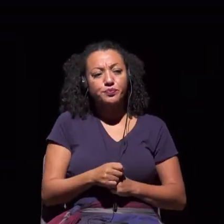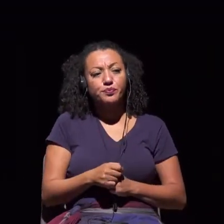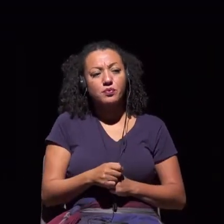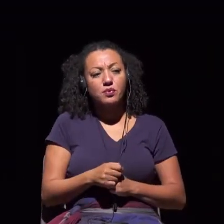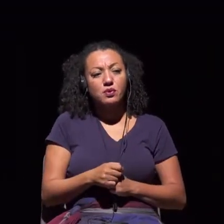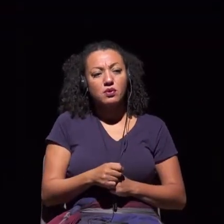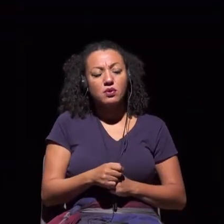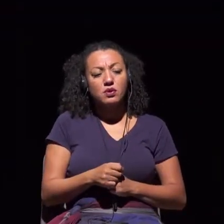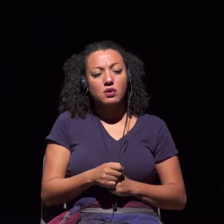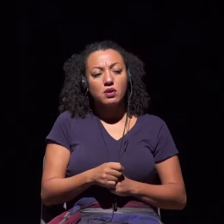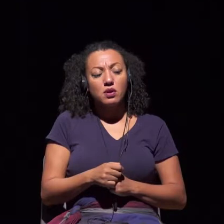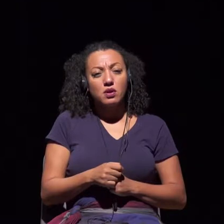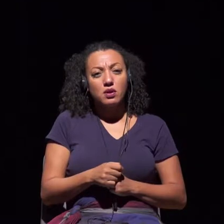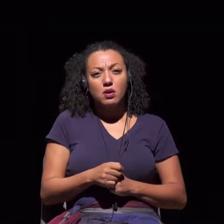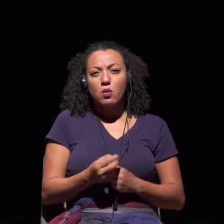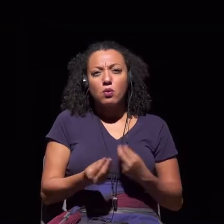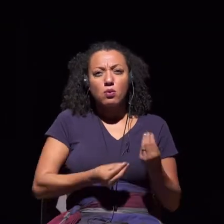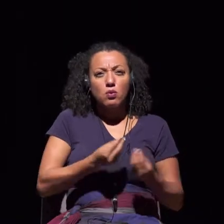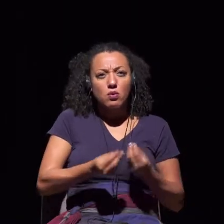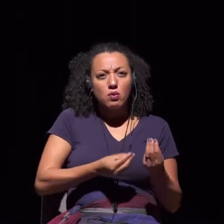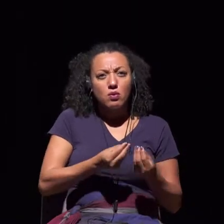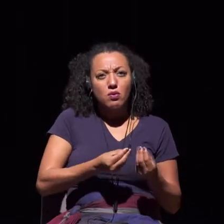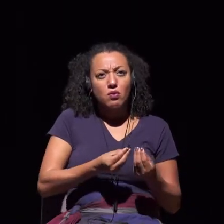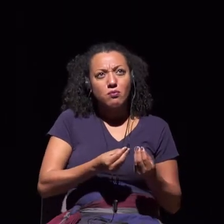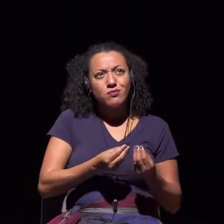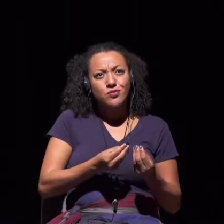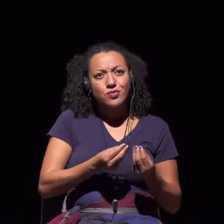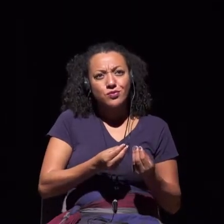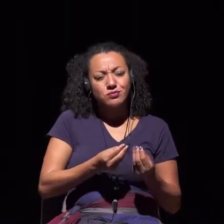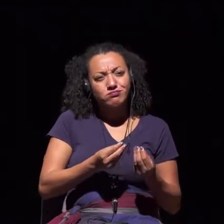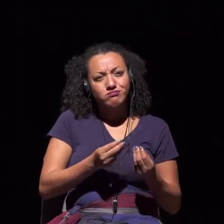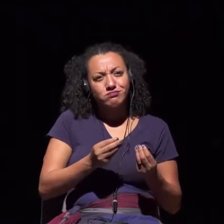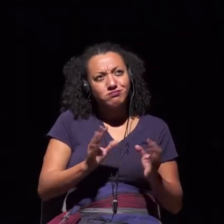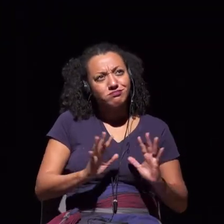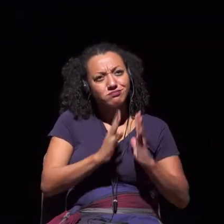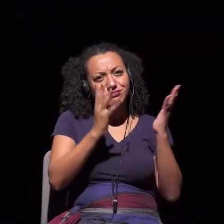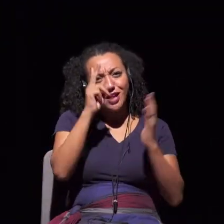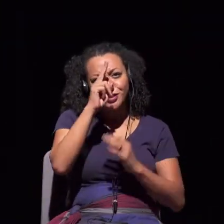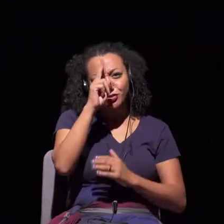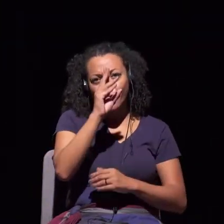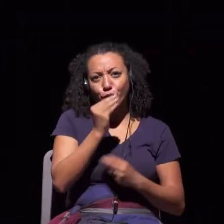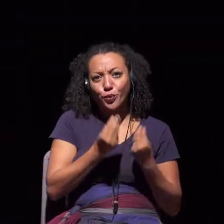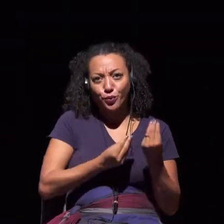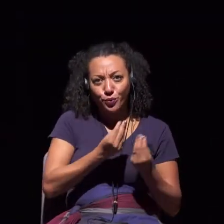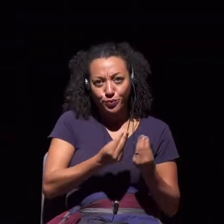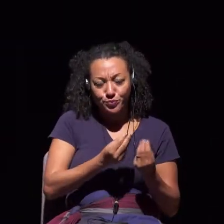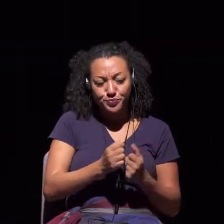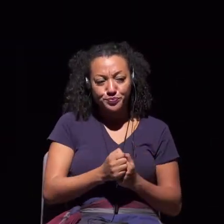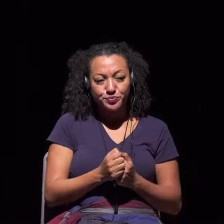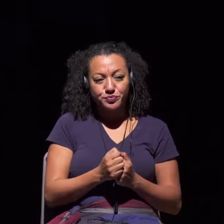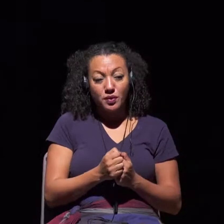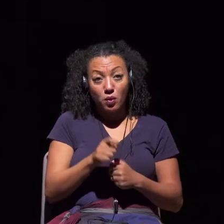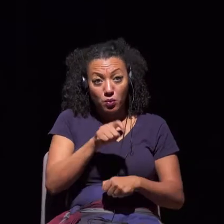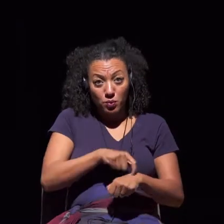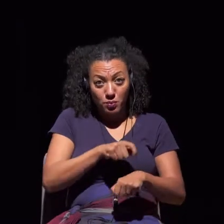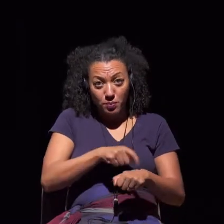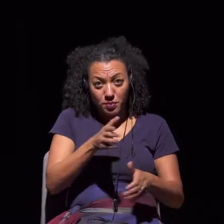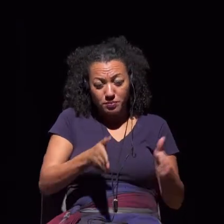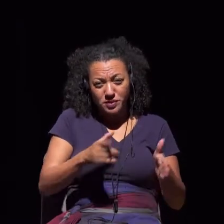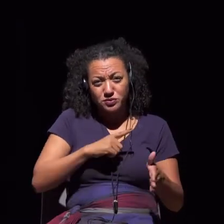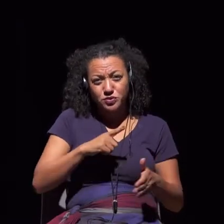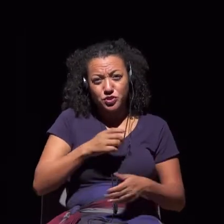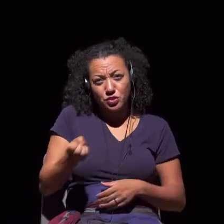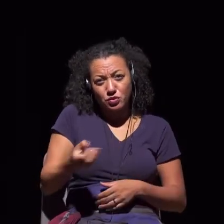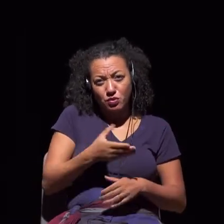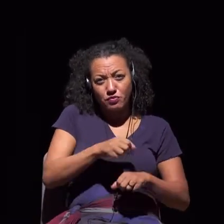to be commemorated? It's in the, this, at this moment, it's a new democracy in South Africa. And of course, the question